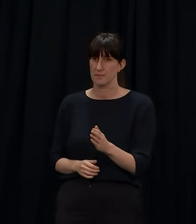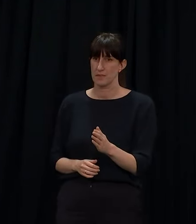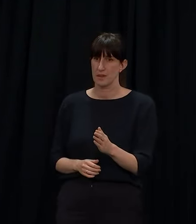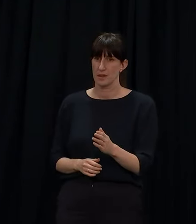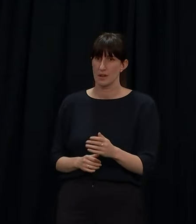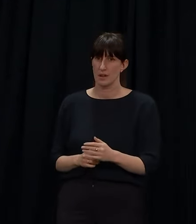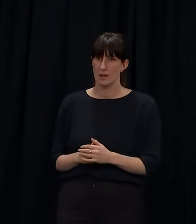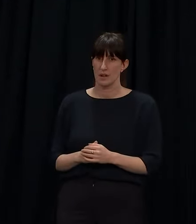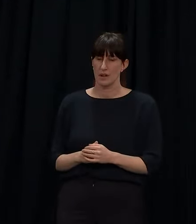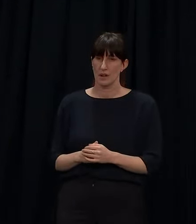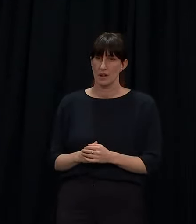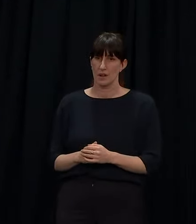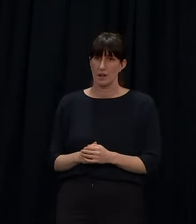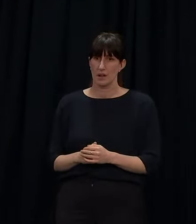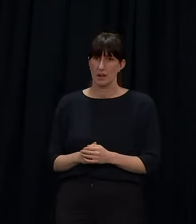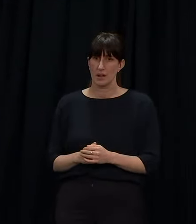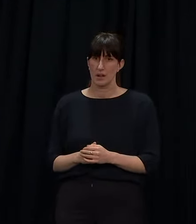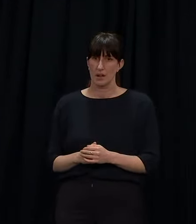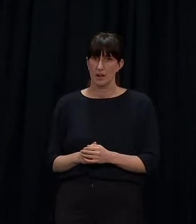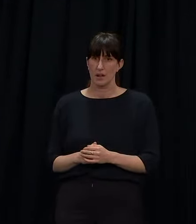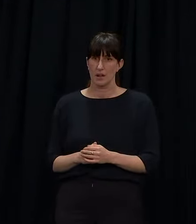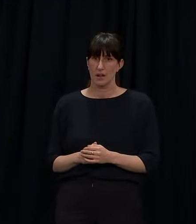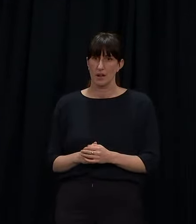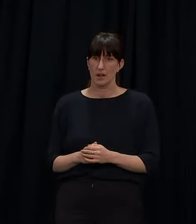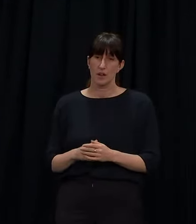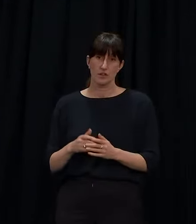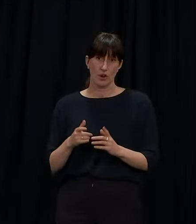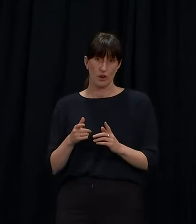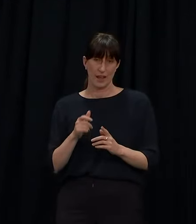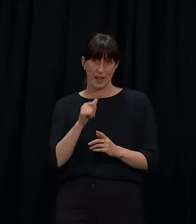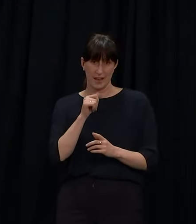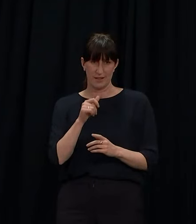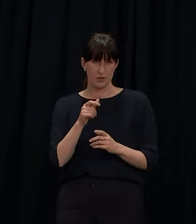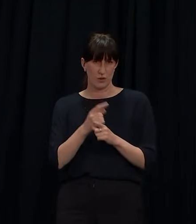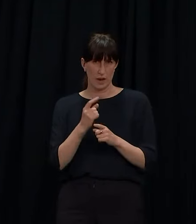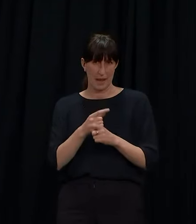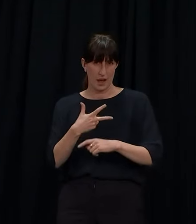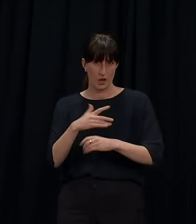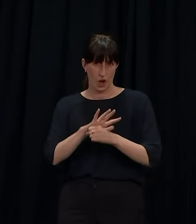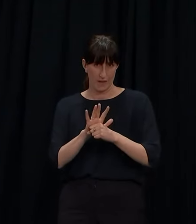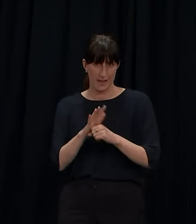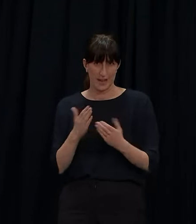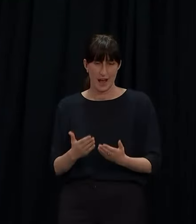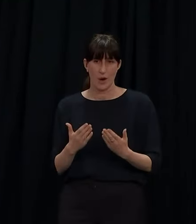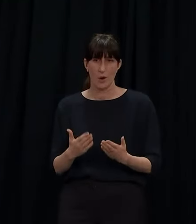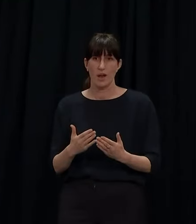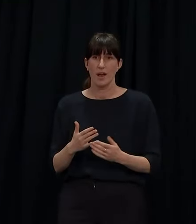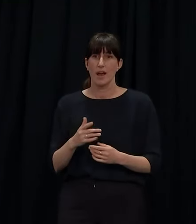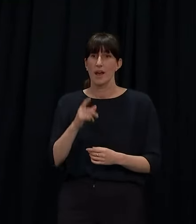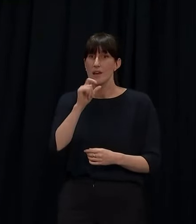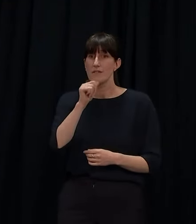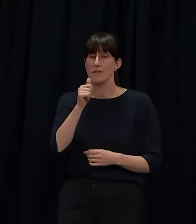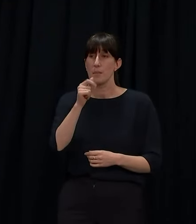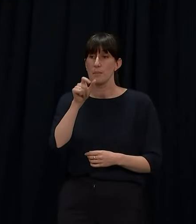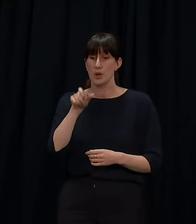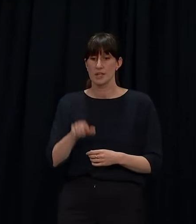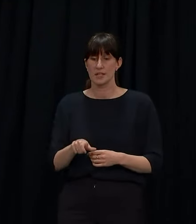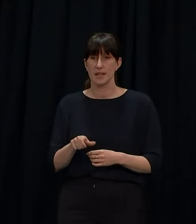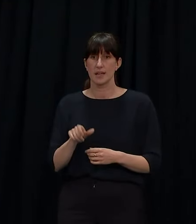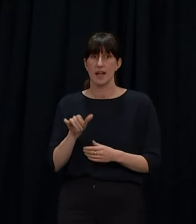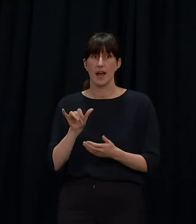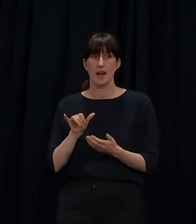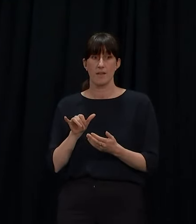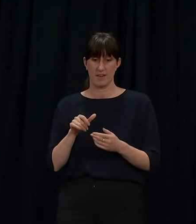who's received both of their Pfizer doses here in New Zealand, and yet they're coming up against barriers over in the UK